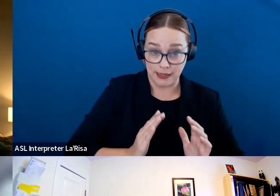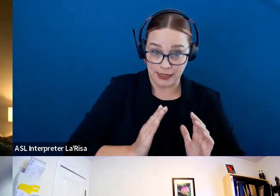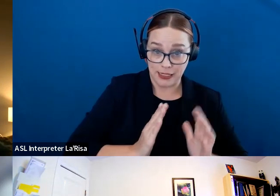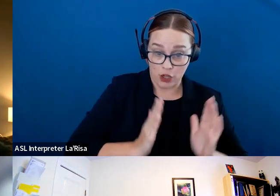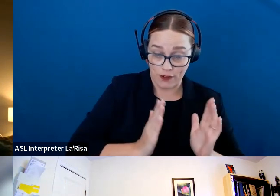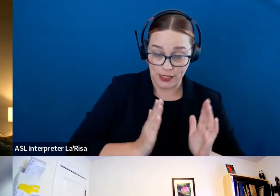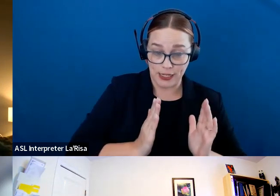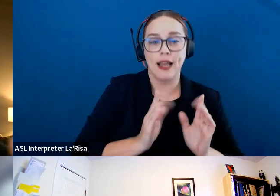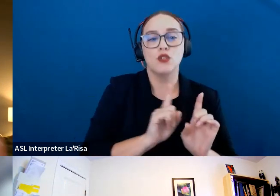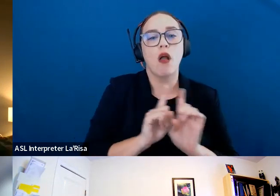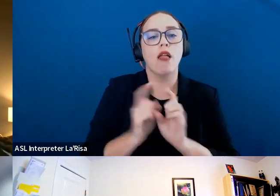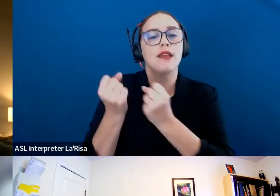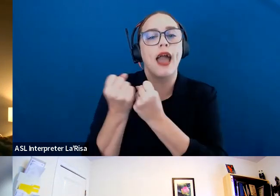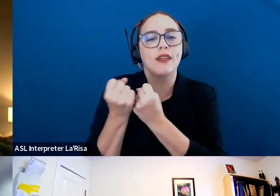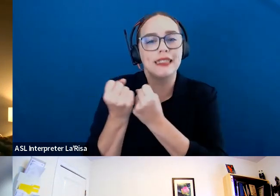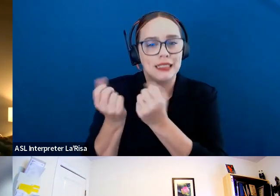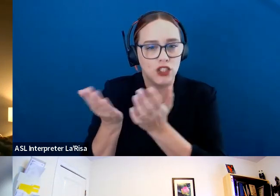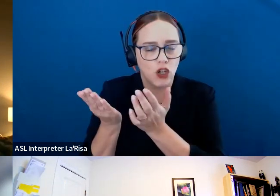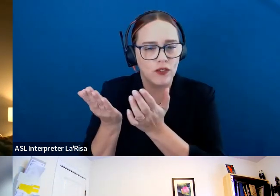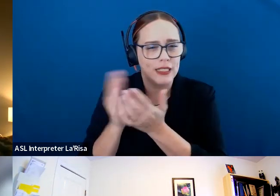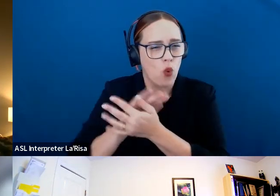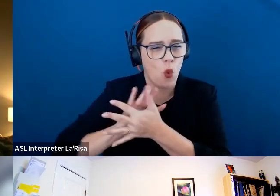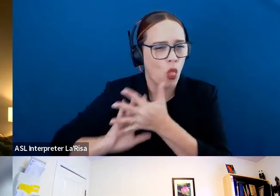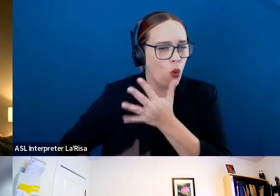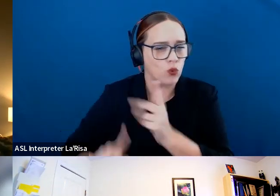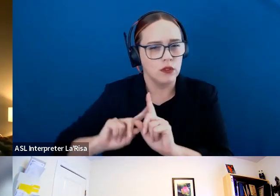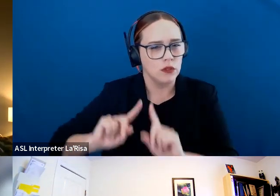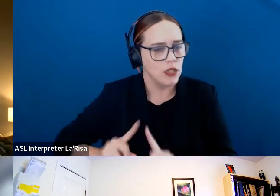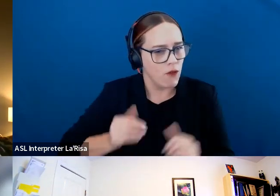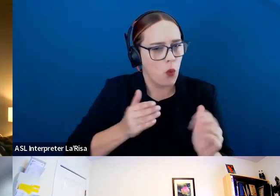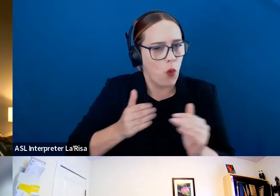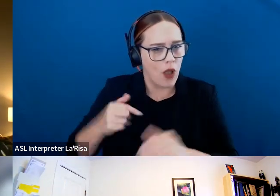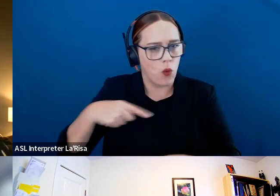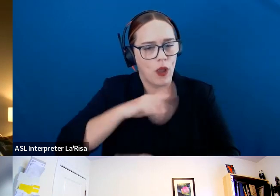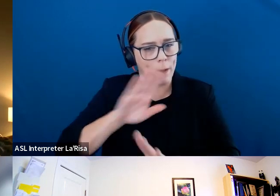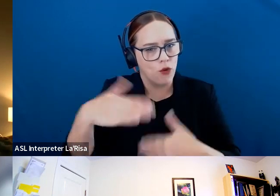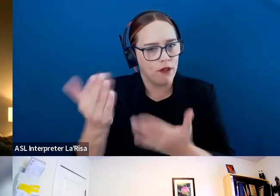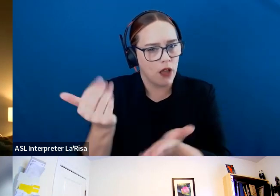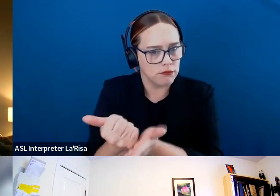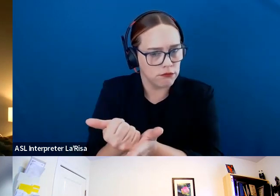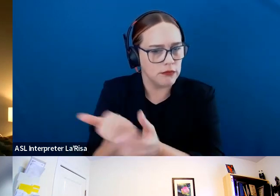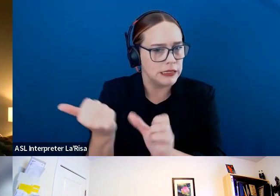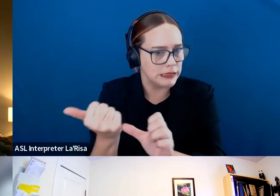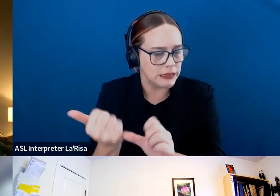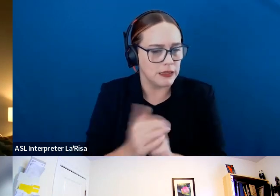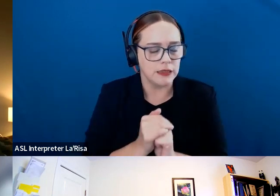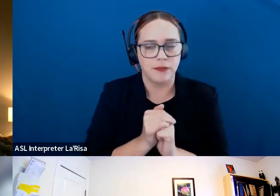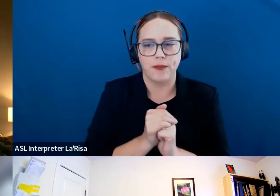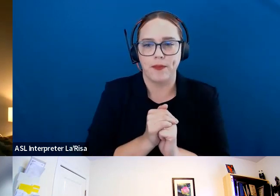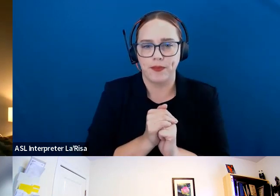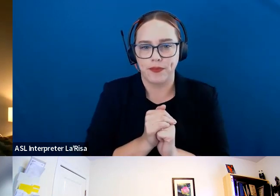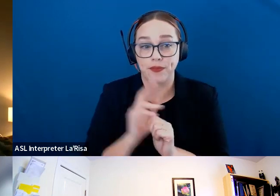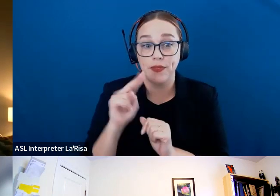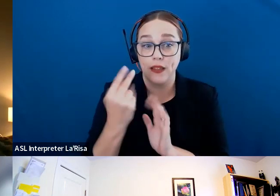advocacy services, you know, all those different ways that we could provide employment services. The second part